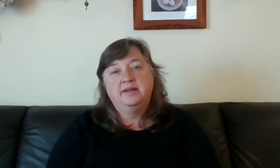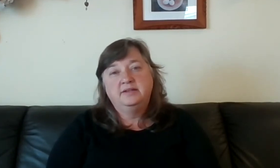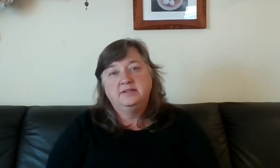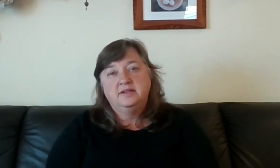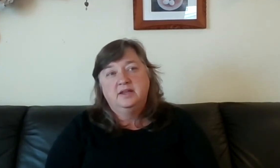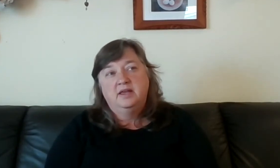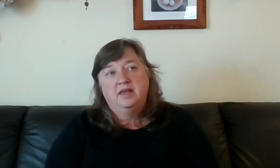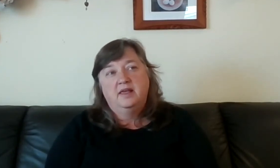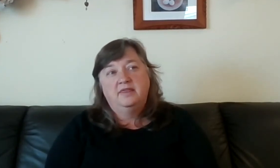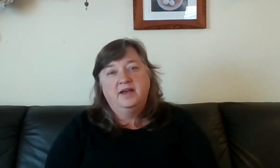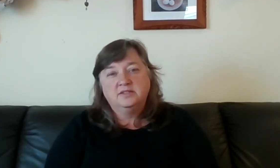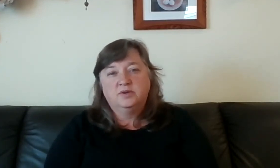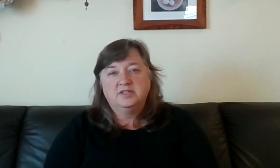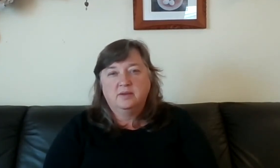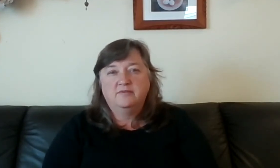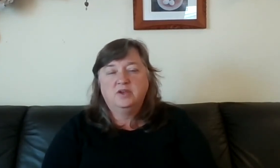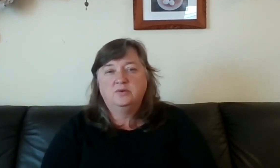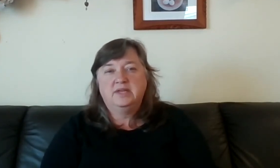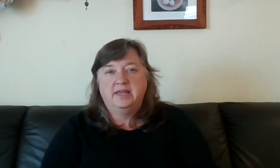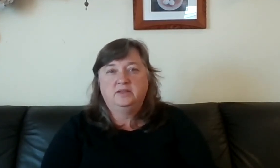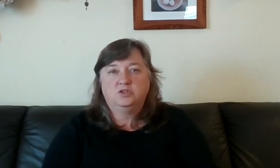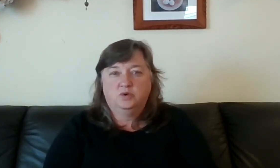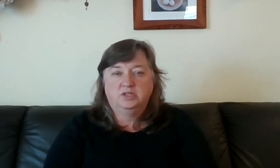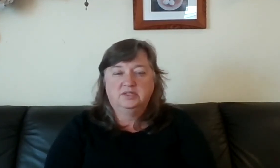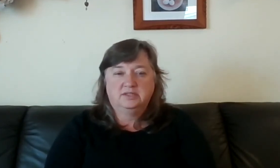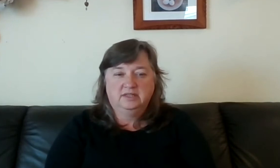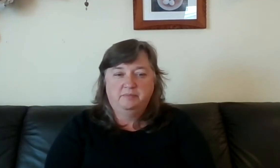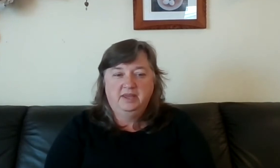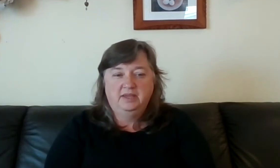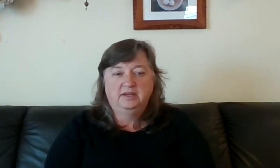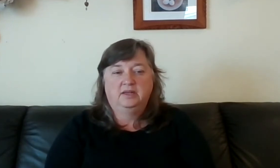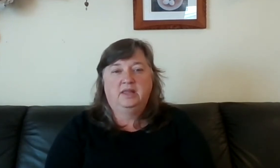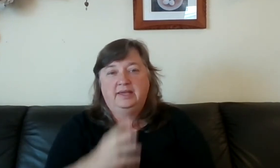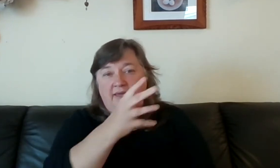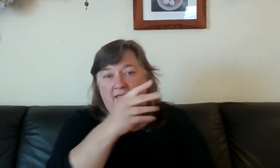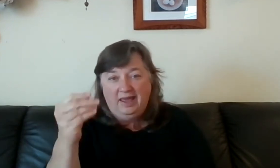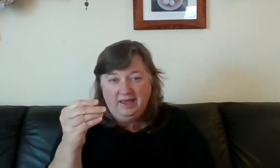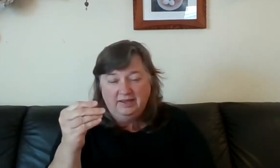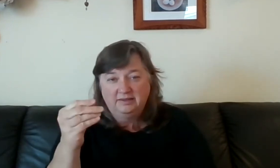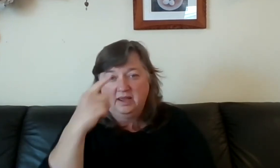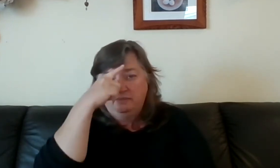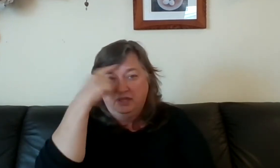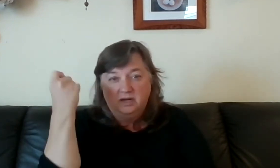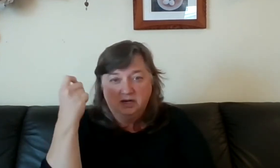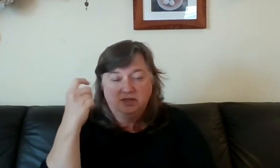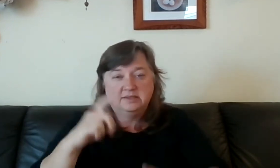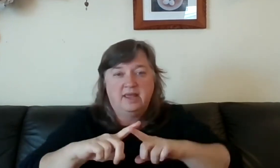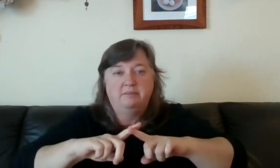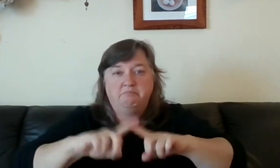And that's where some of those English words slip in, like and because and